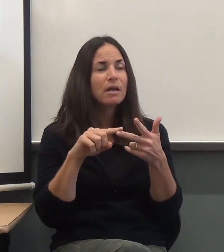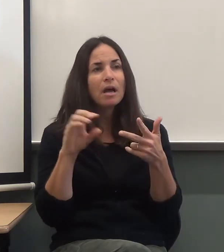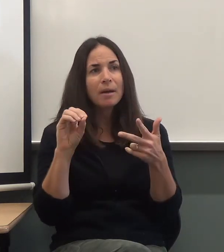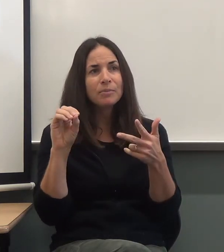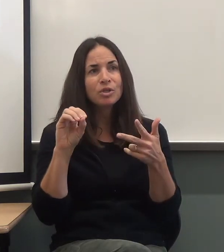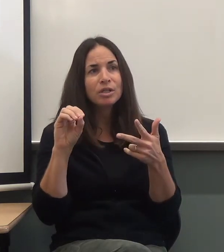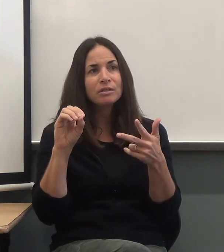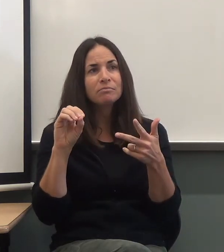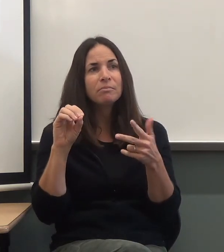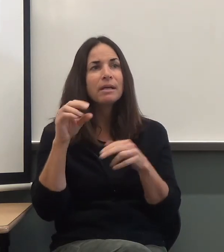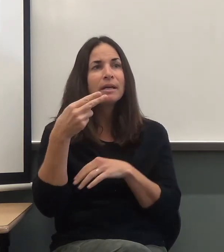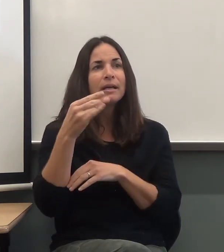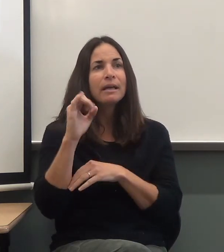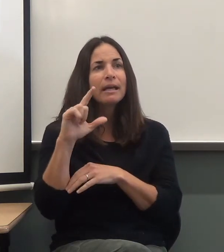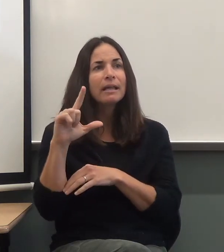hillsides.